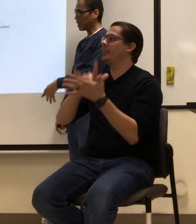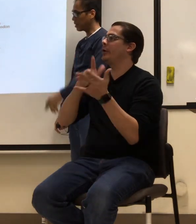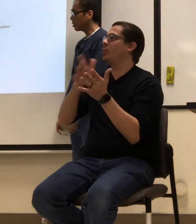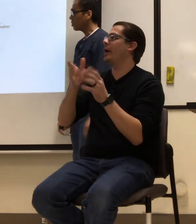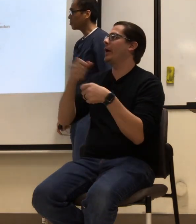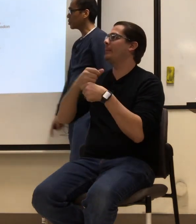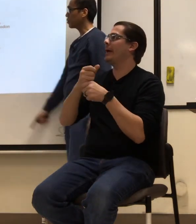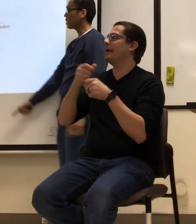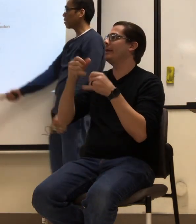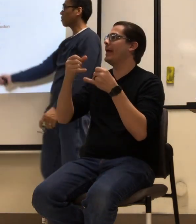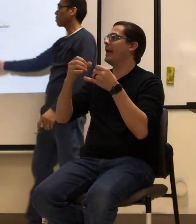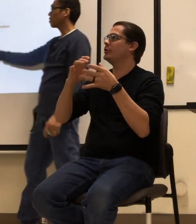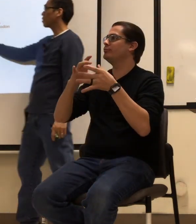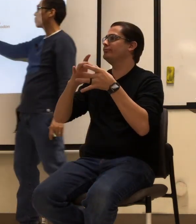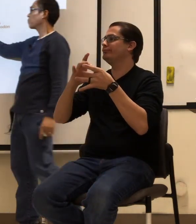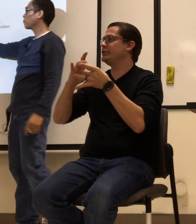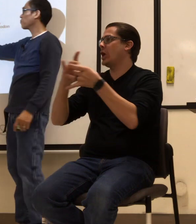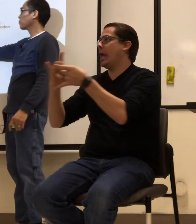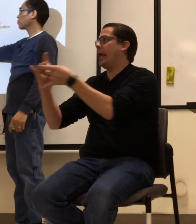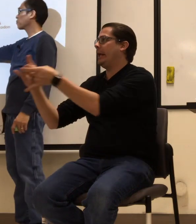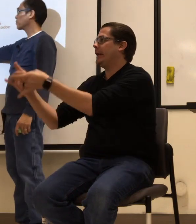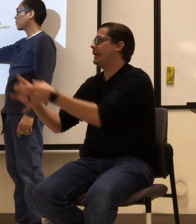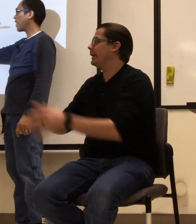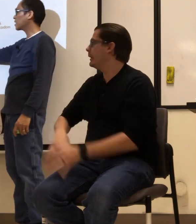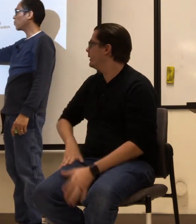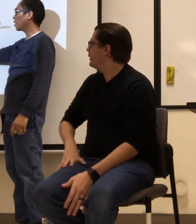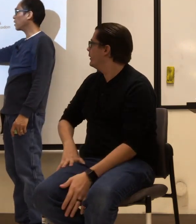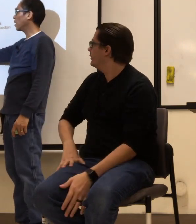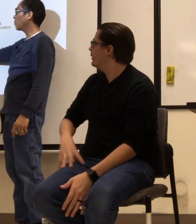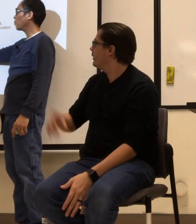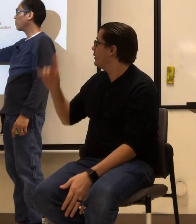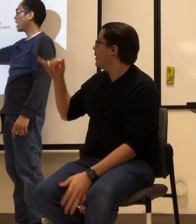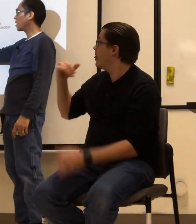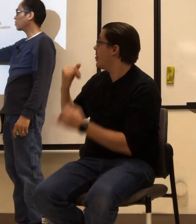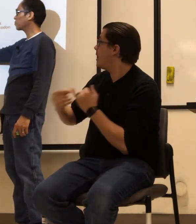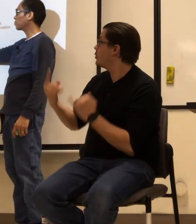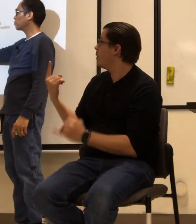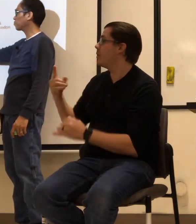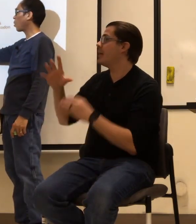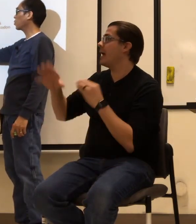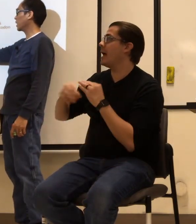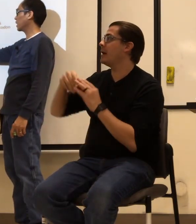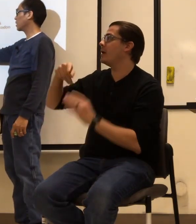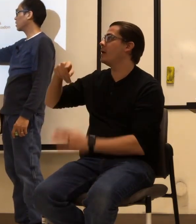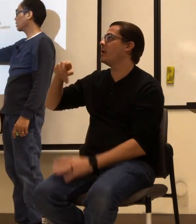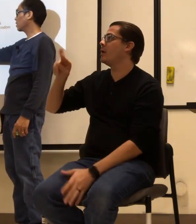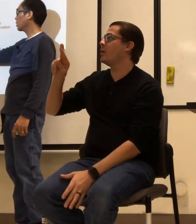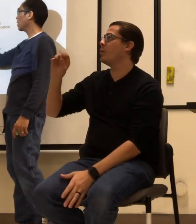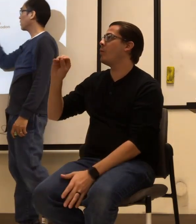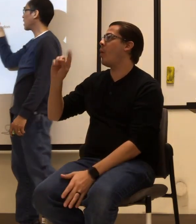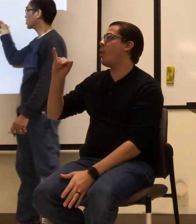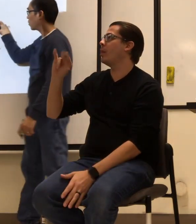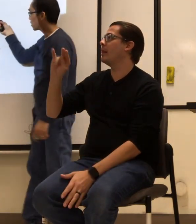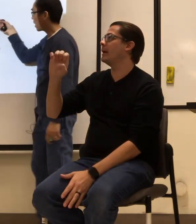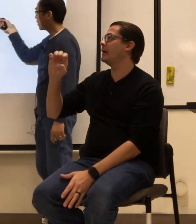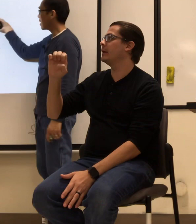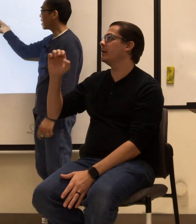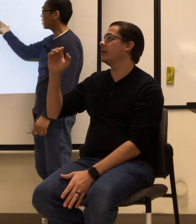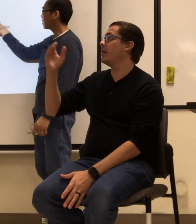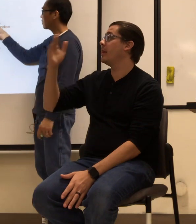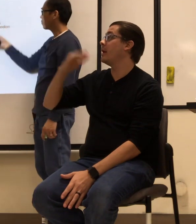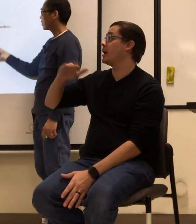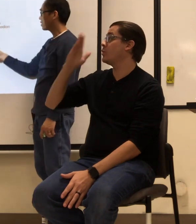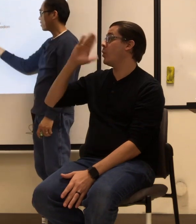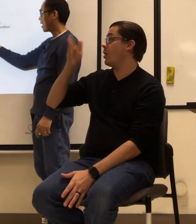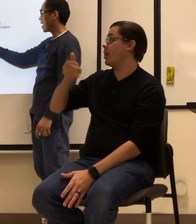polypeptide chain shown here. So the last one they added was proline. The next one coming